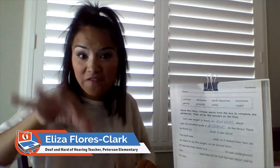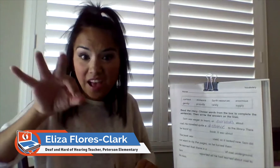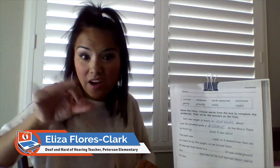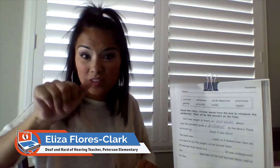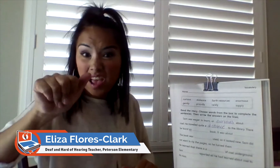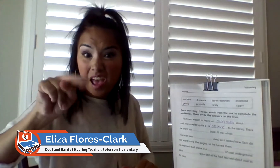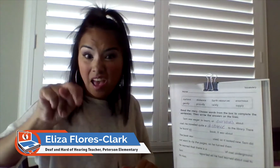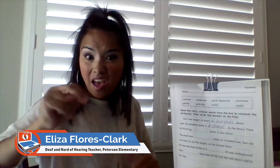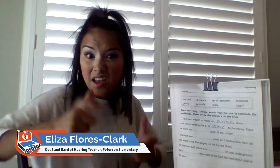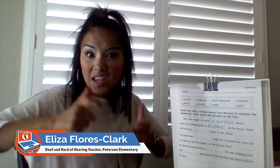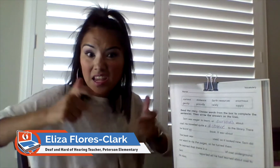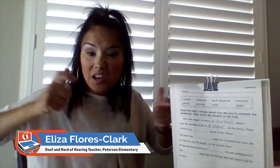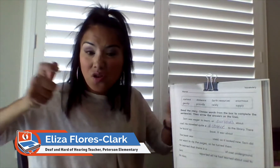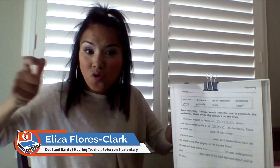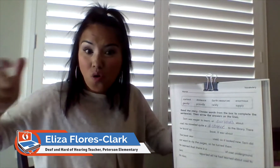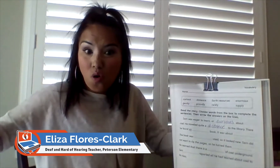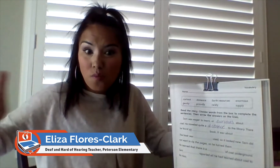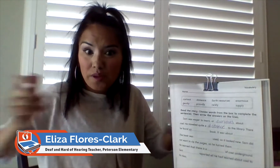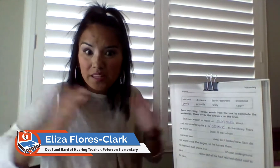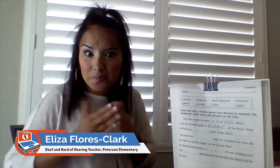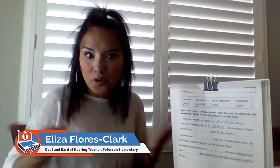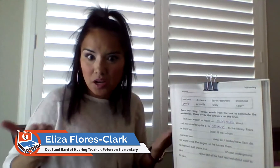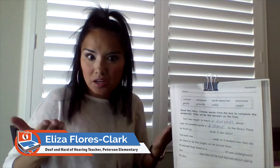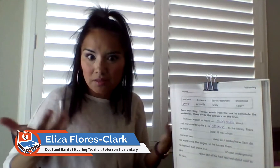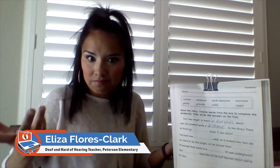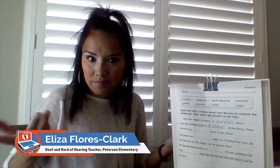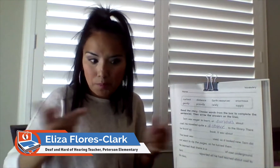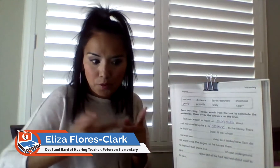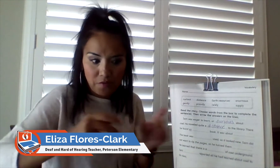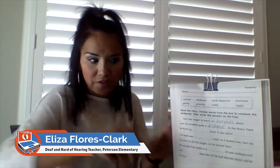found an enormous book. Perfect.